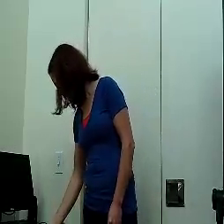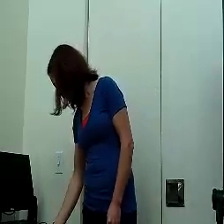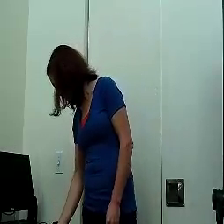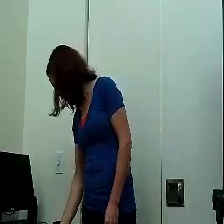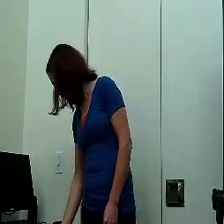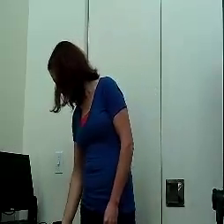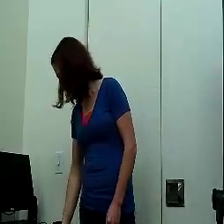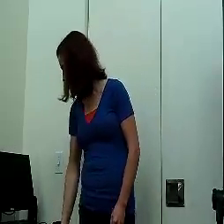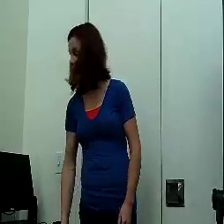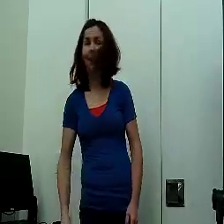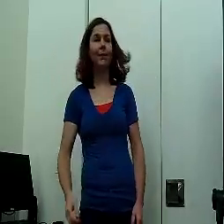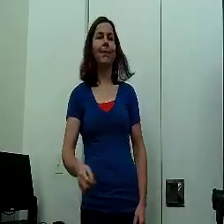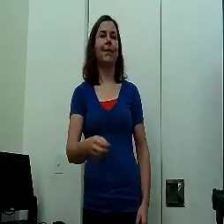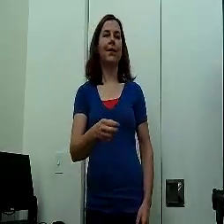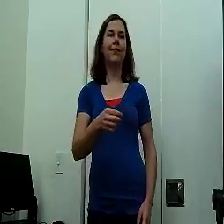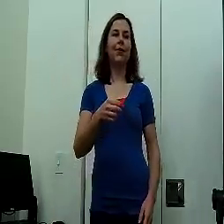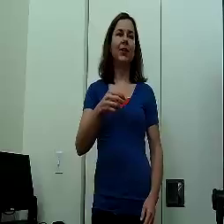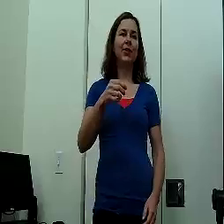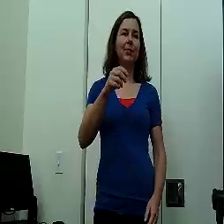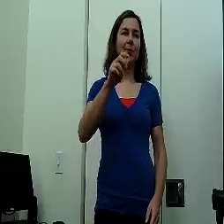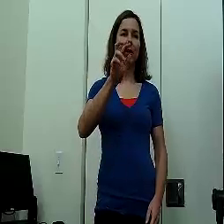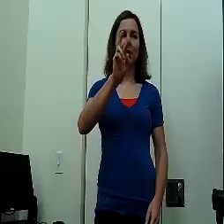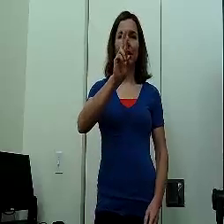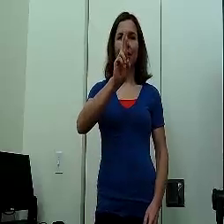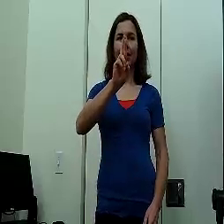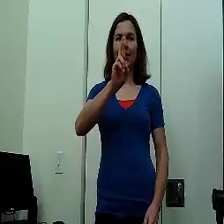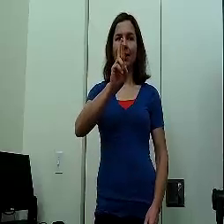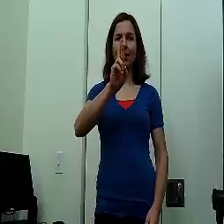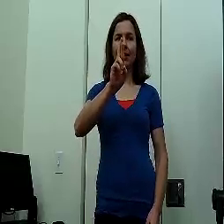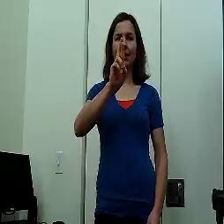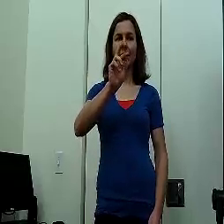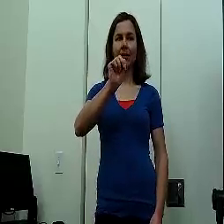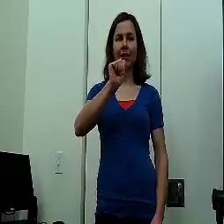Okay. Food descriptor word.